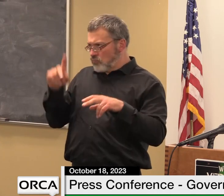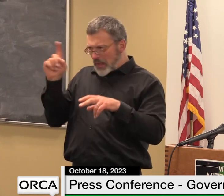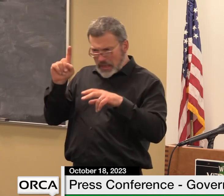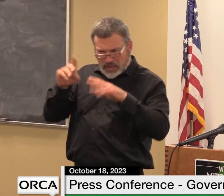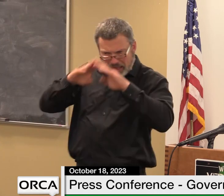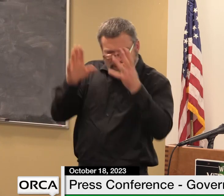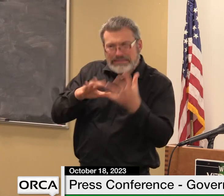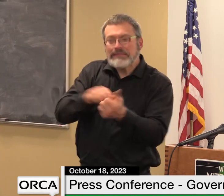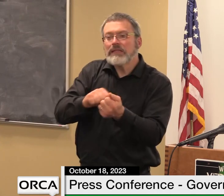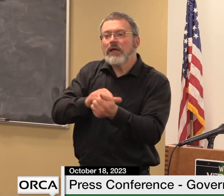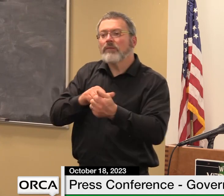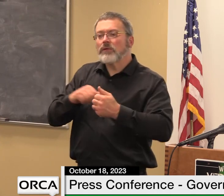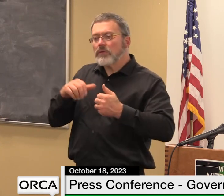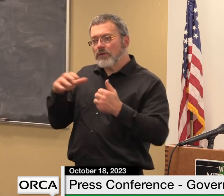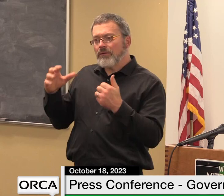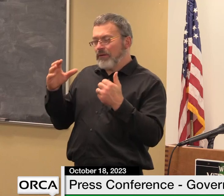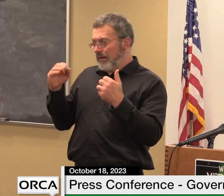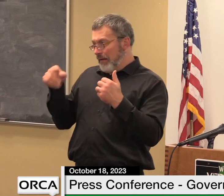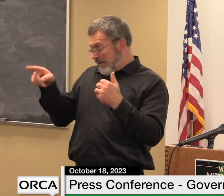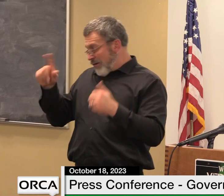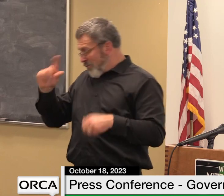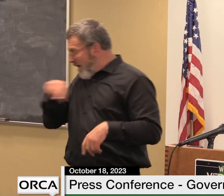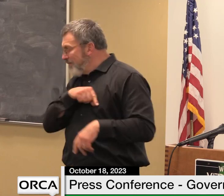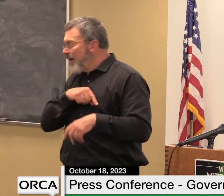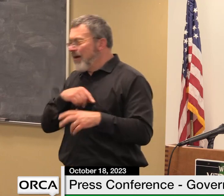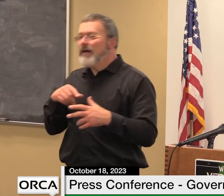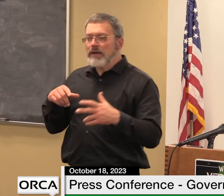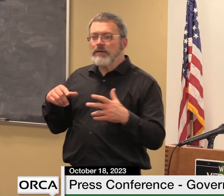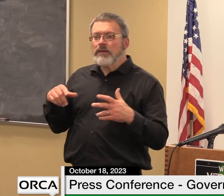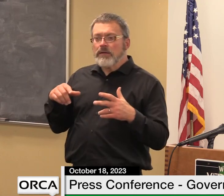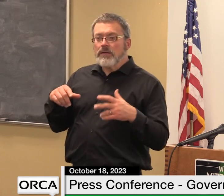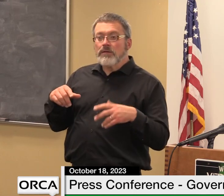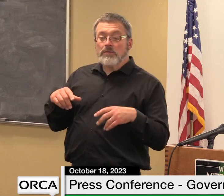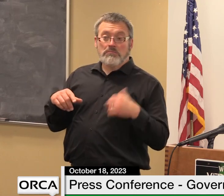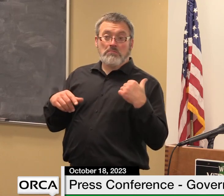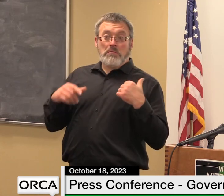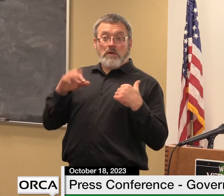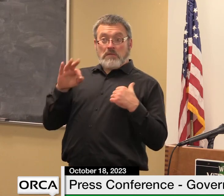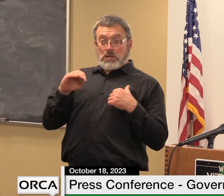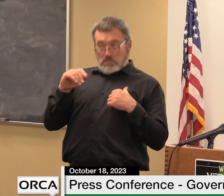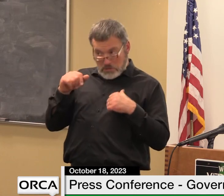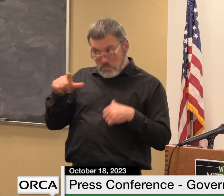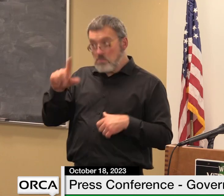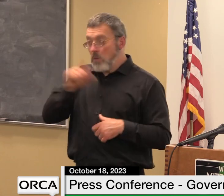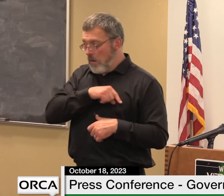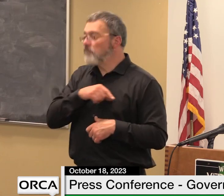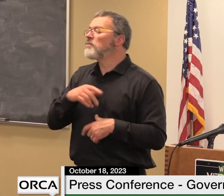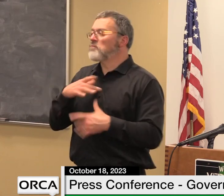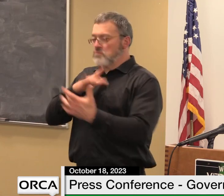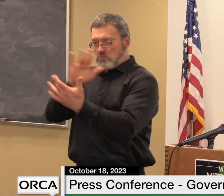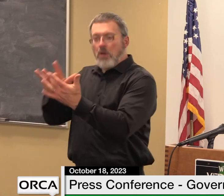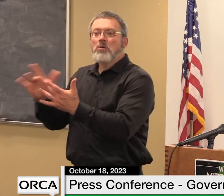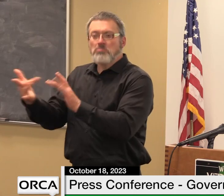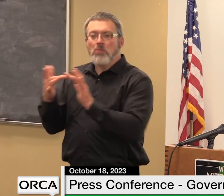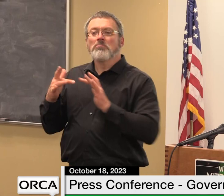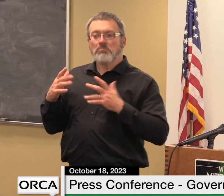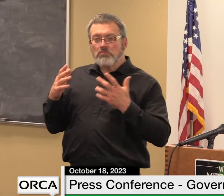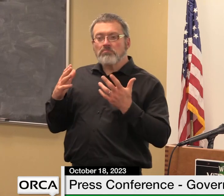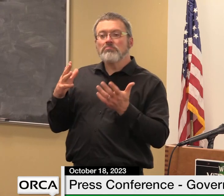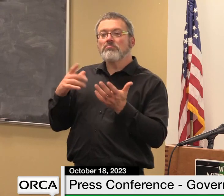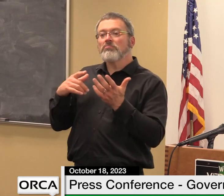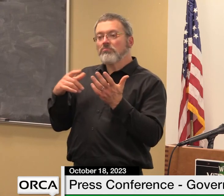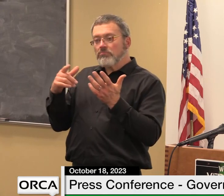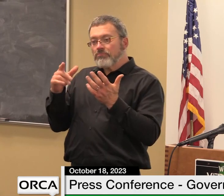home or apartment. FEMA contacts those who are eligible, so they don't need to opt in. As we mentioned